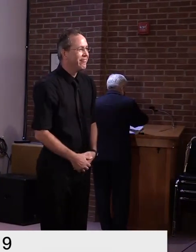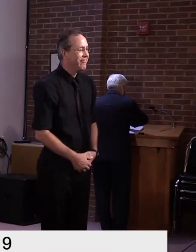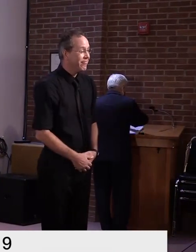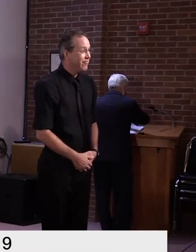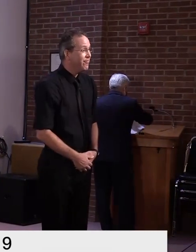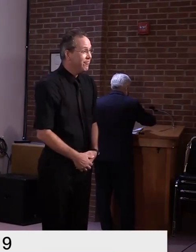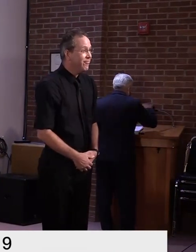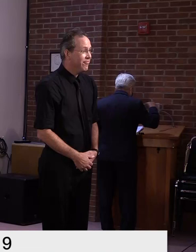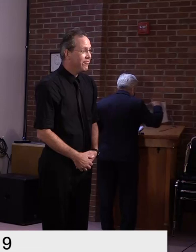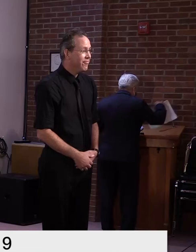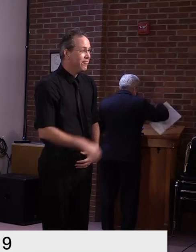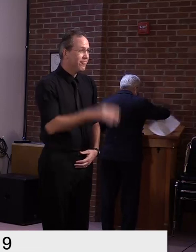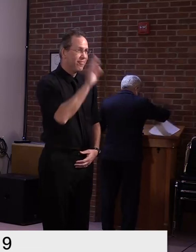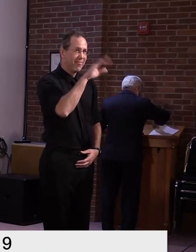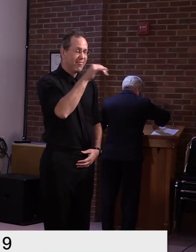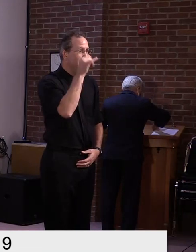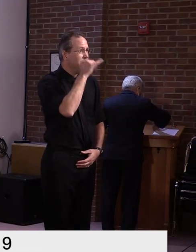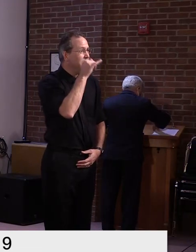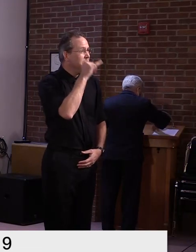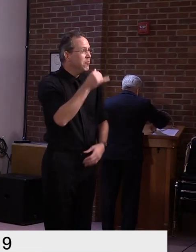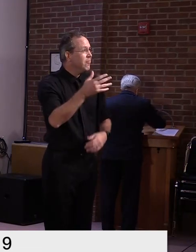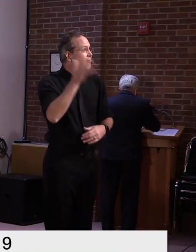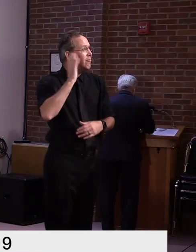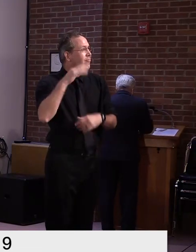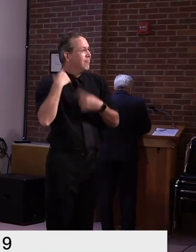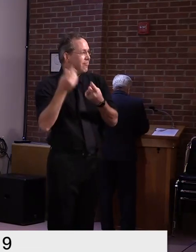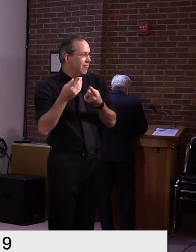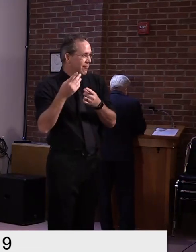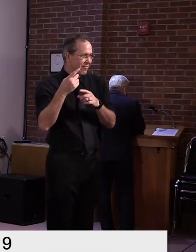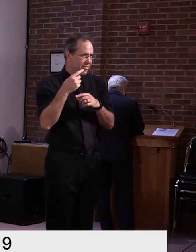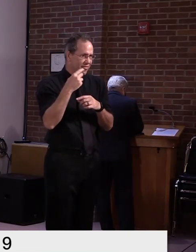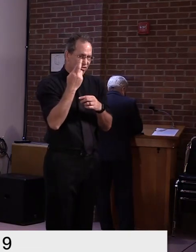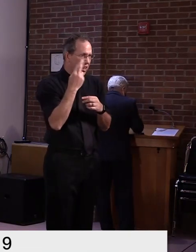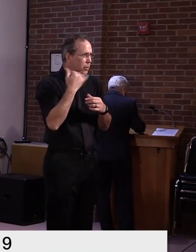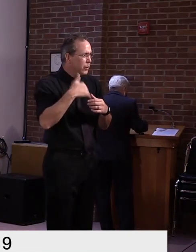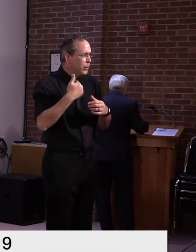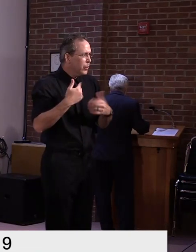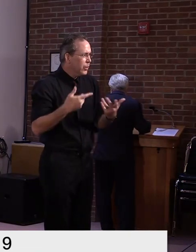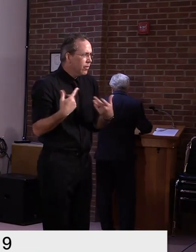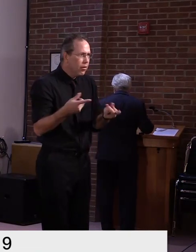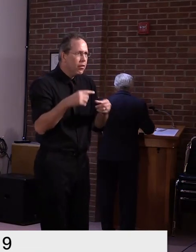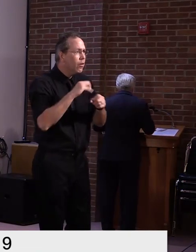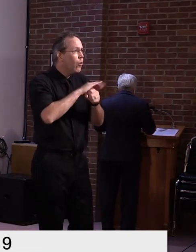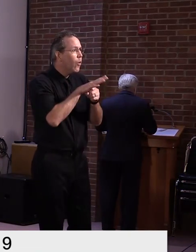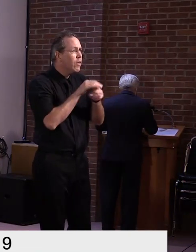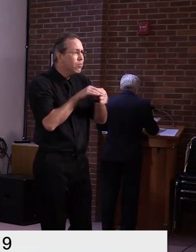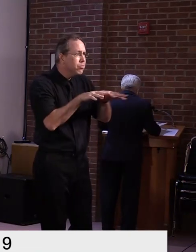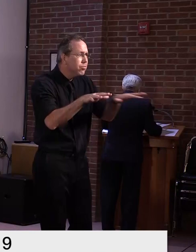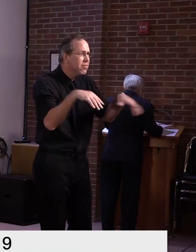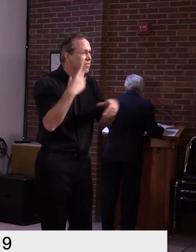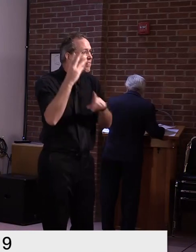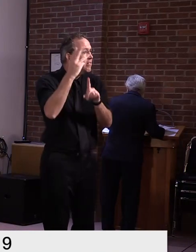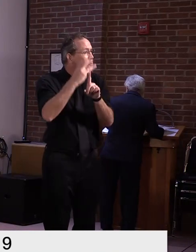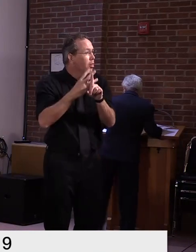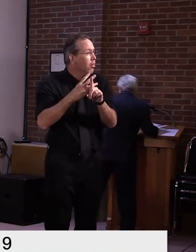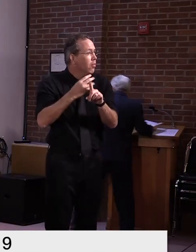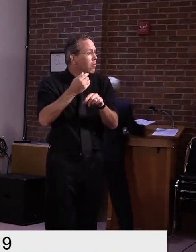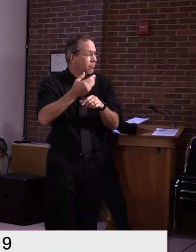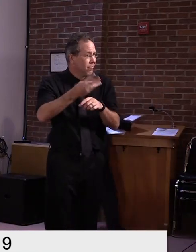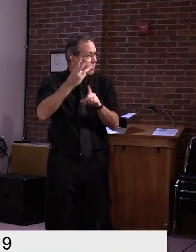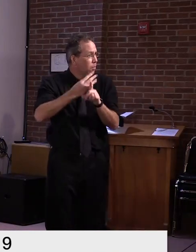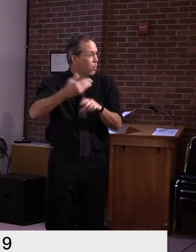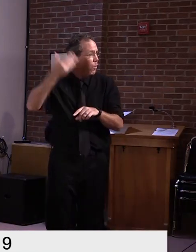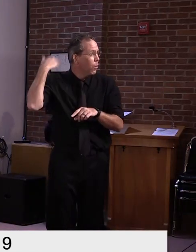It's incredible to think back and realize we've been facing this pandemic for about 6 months. In some respects, it feels like it was